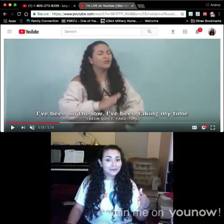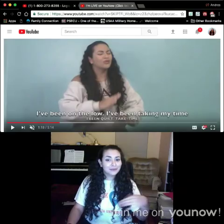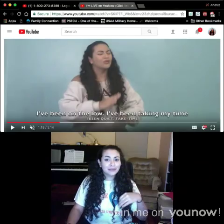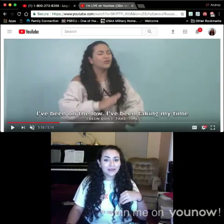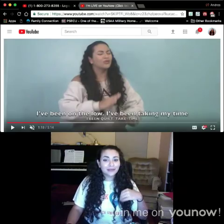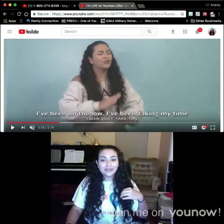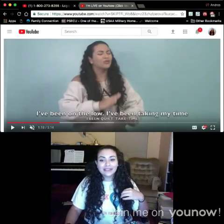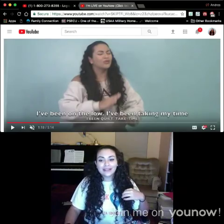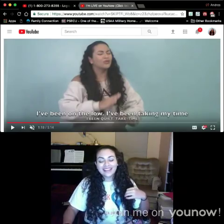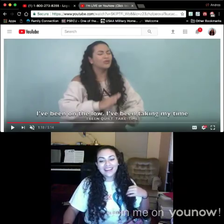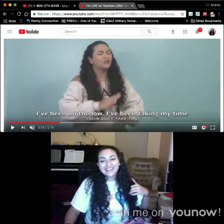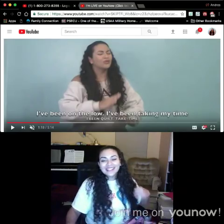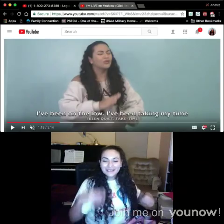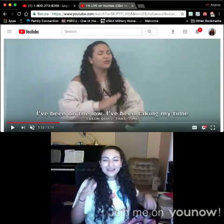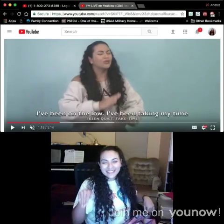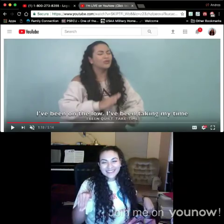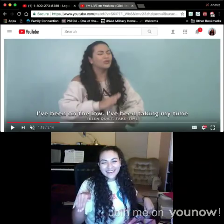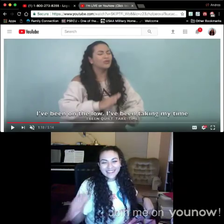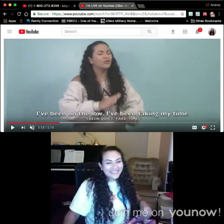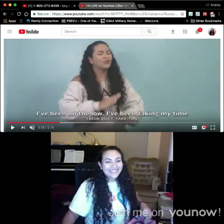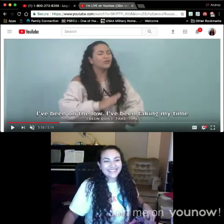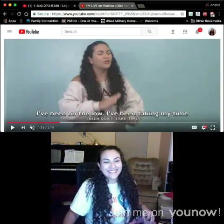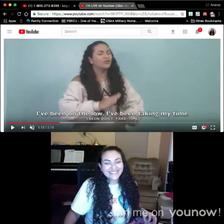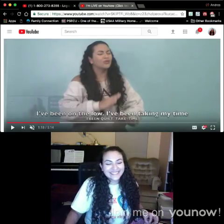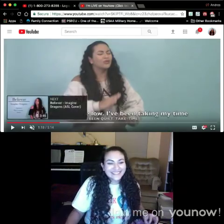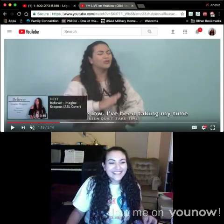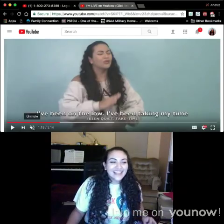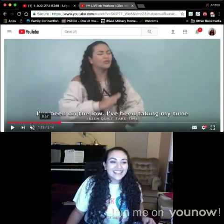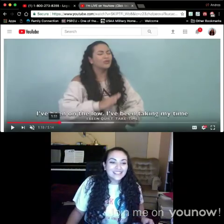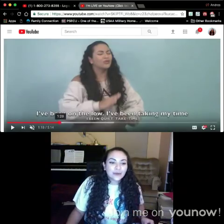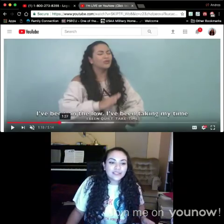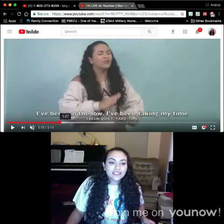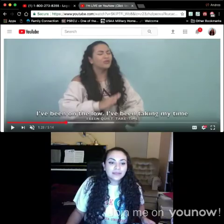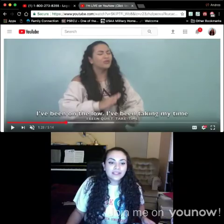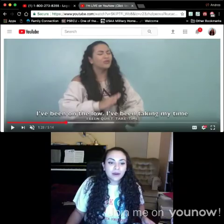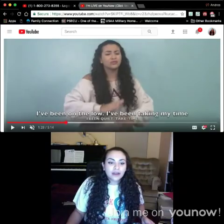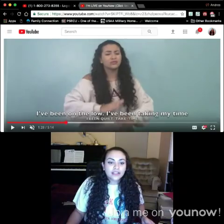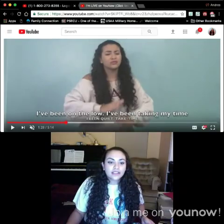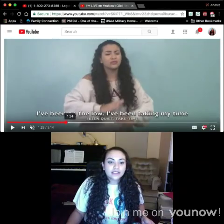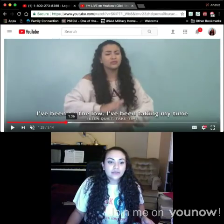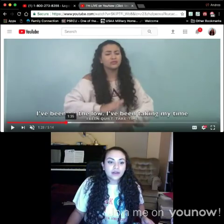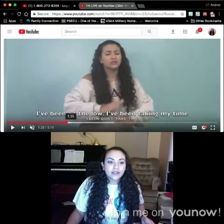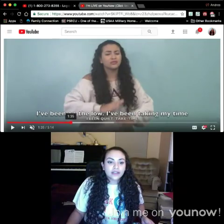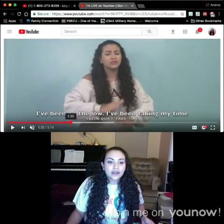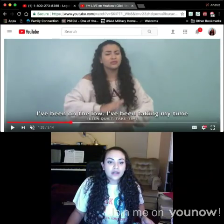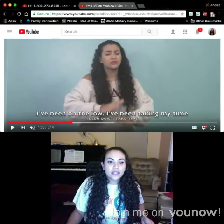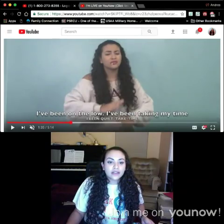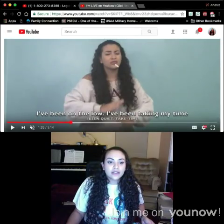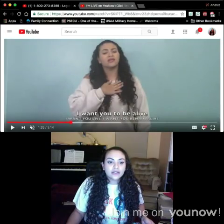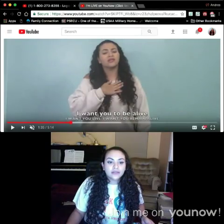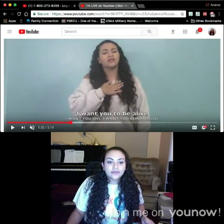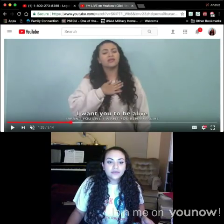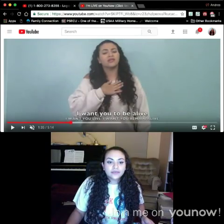full speed without the music like that. So we're gonna keep going. So we'll skip this part because we already know it.